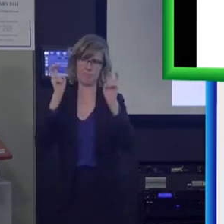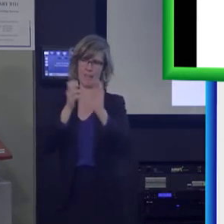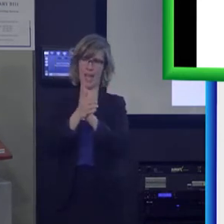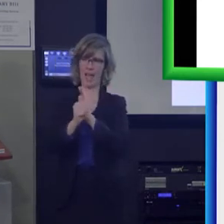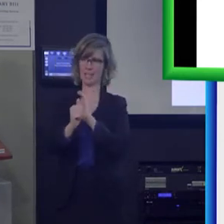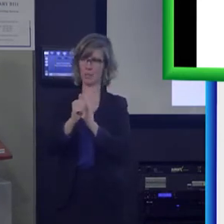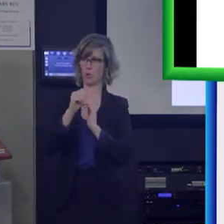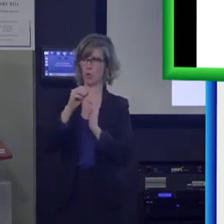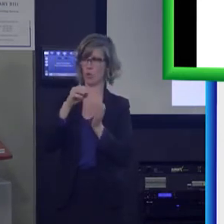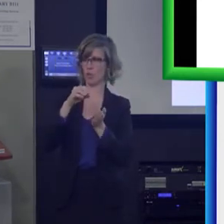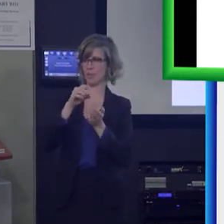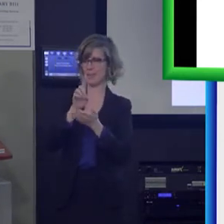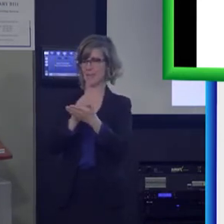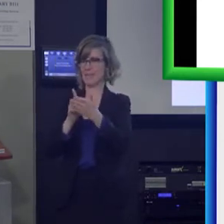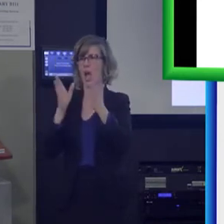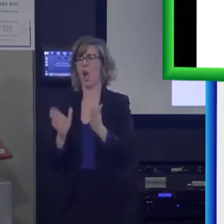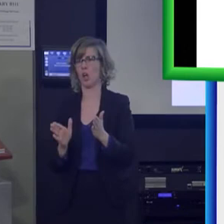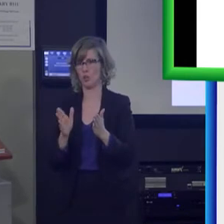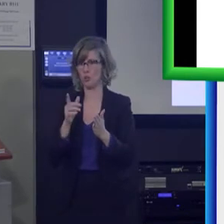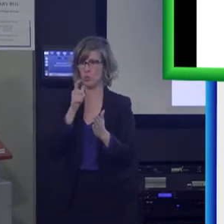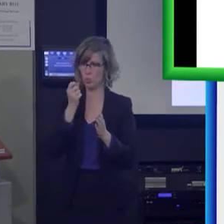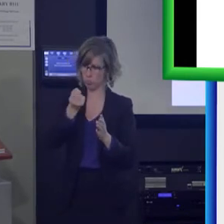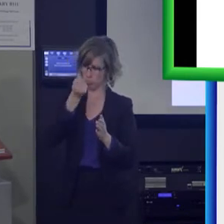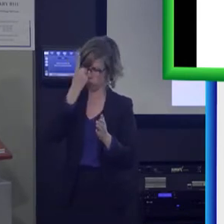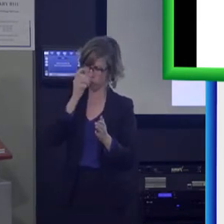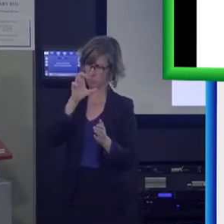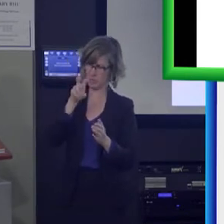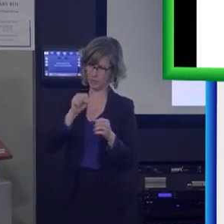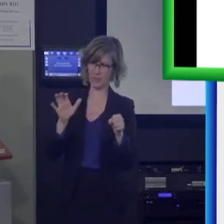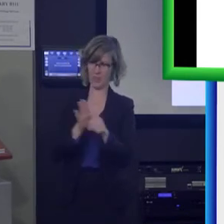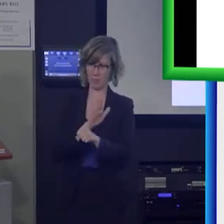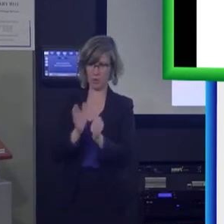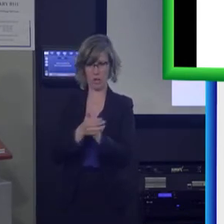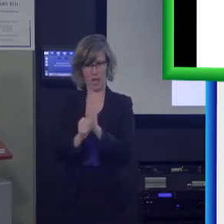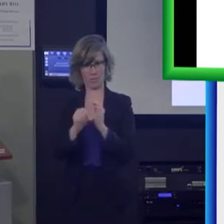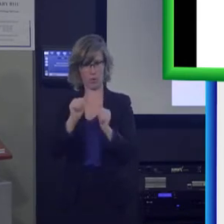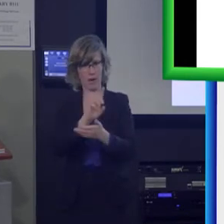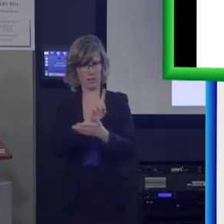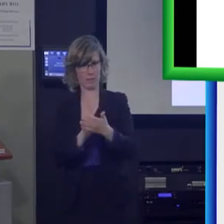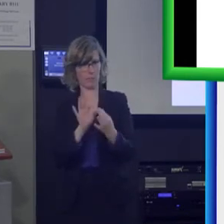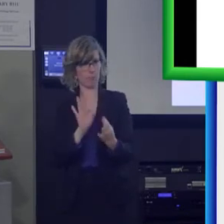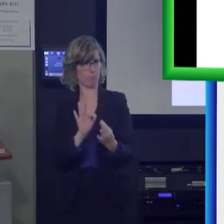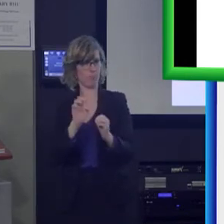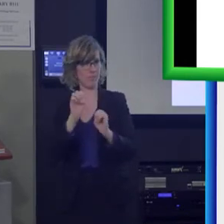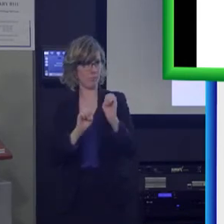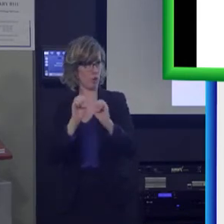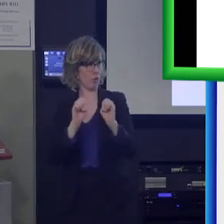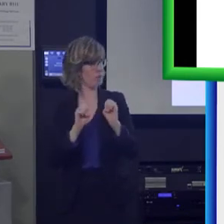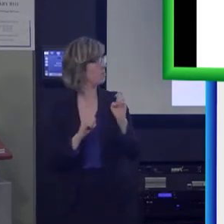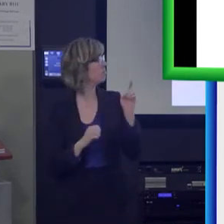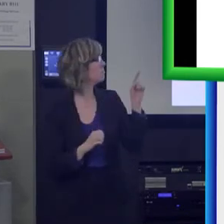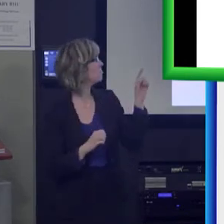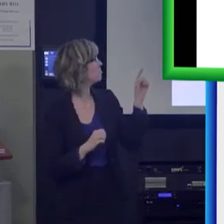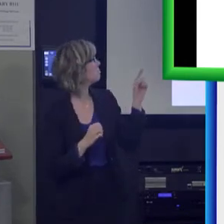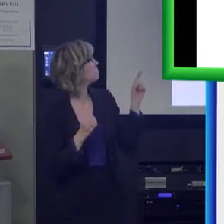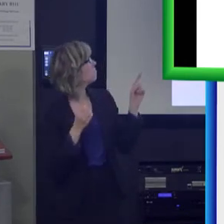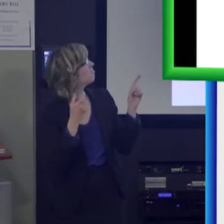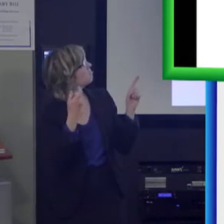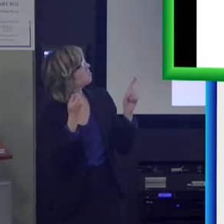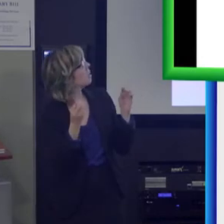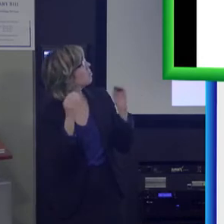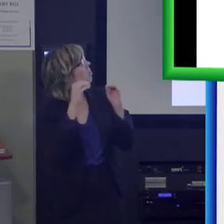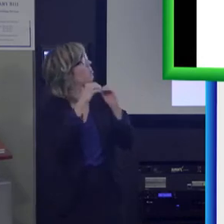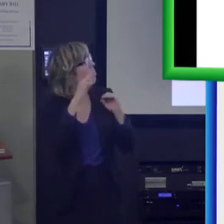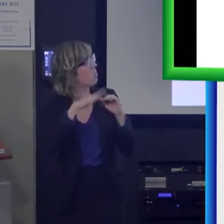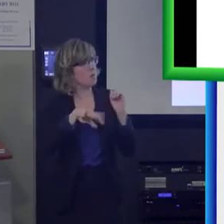expert experimental designers, if you will. Well, you can see 75%, a little more than